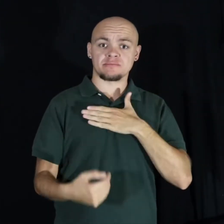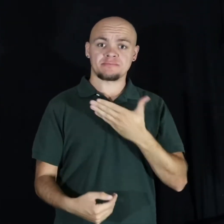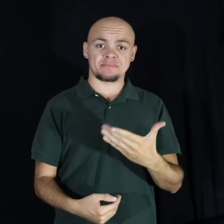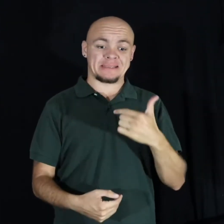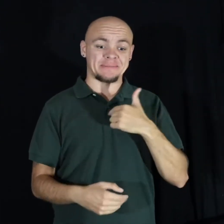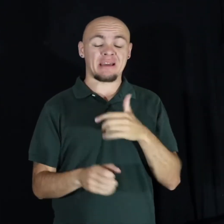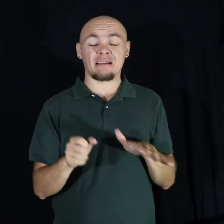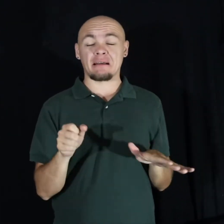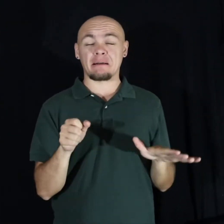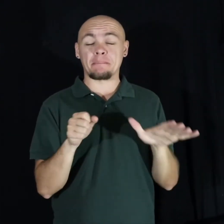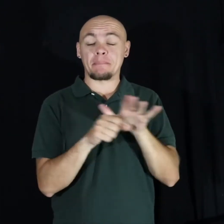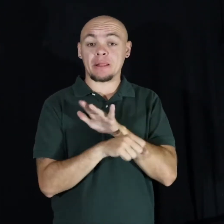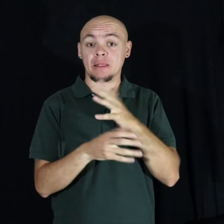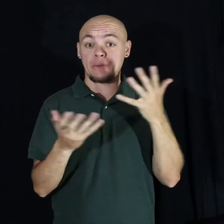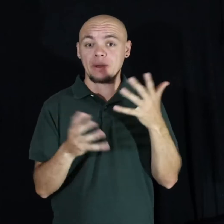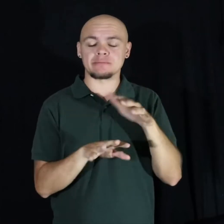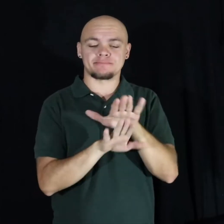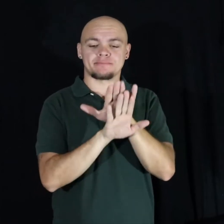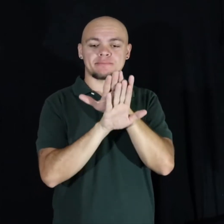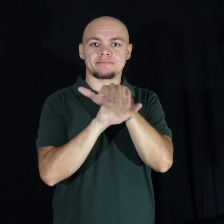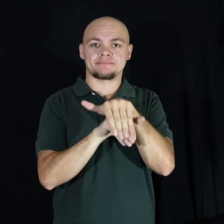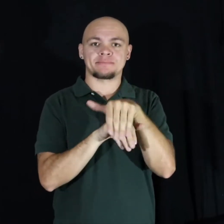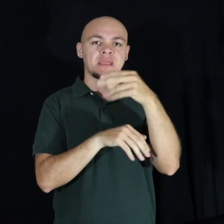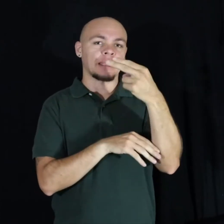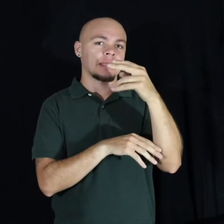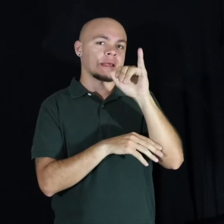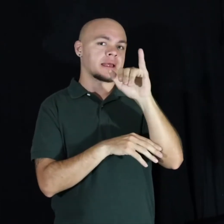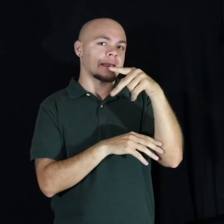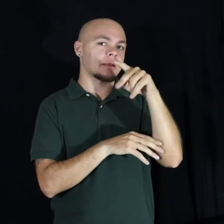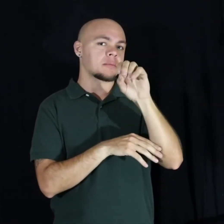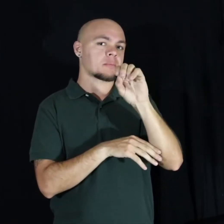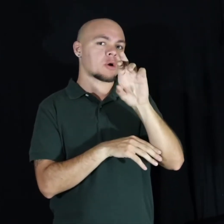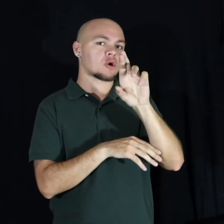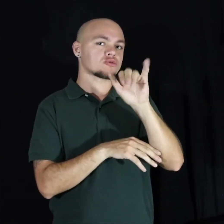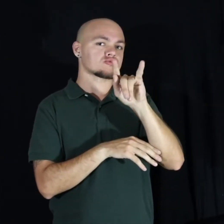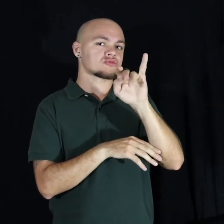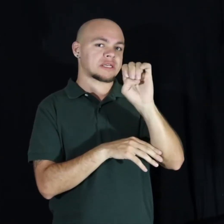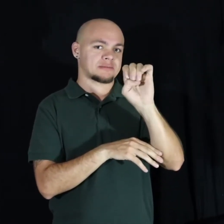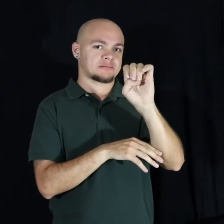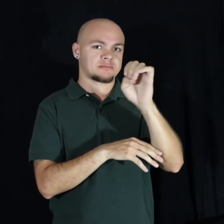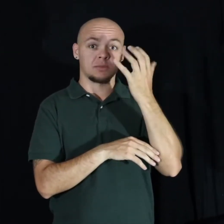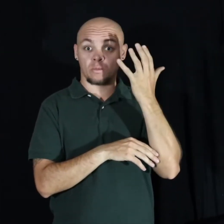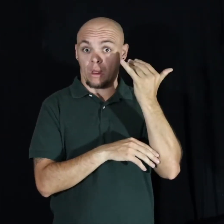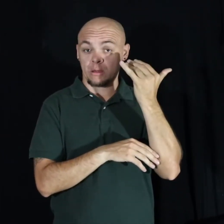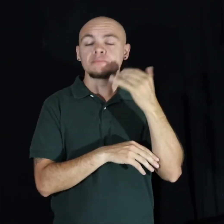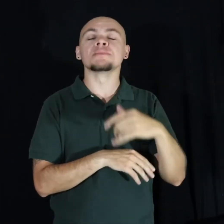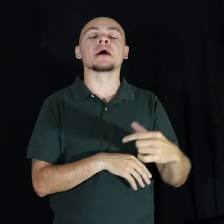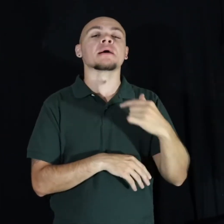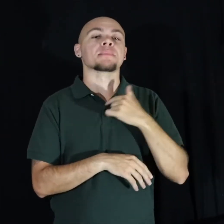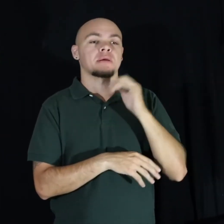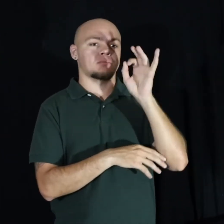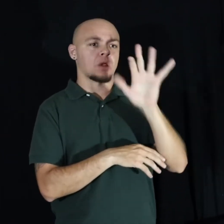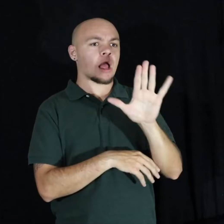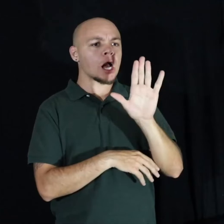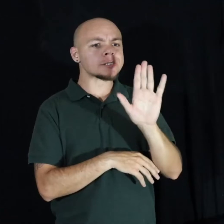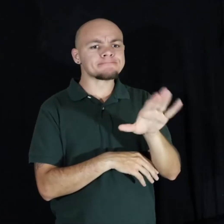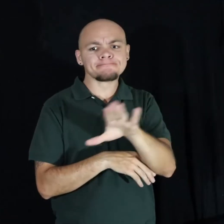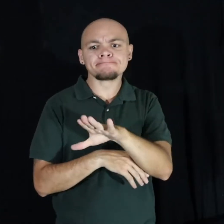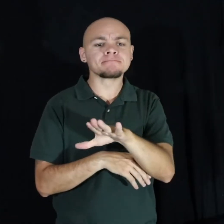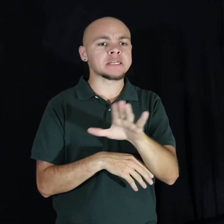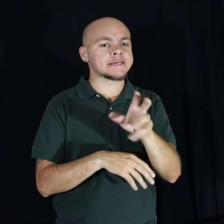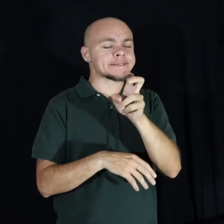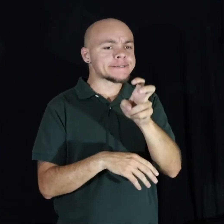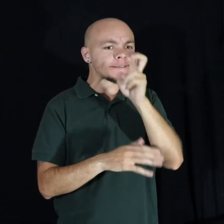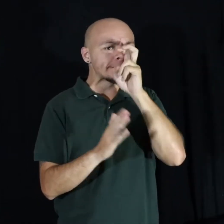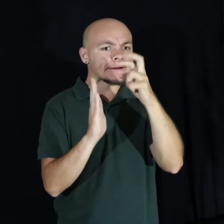hypocrite. That's right. I've preached at people for years, trying to get them to follow a strict